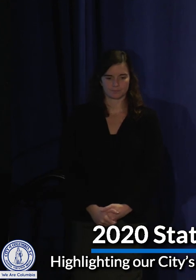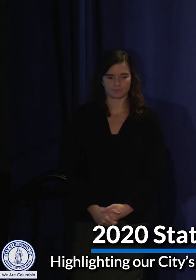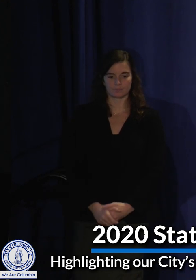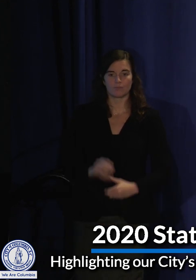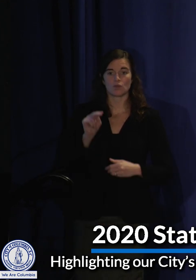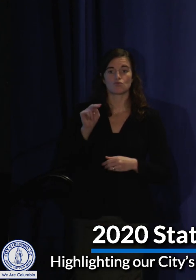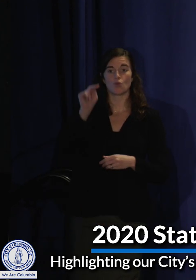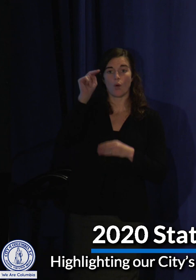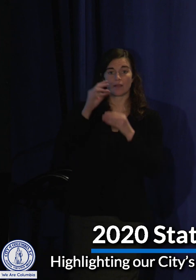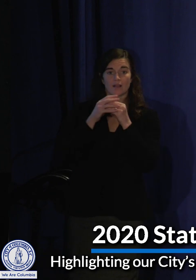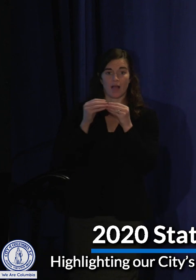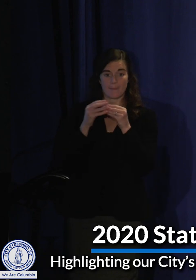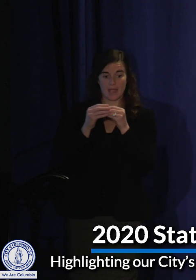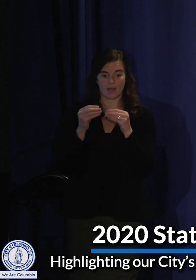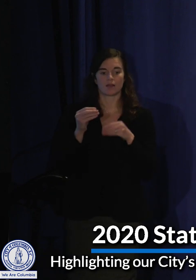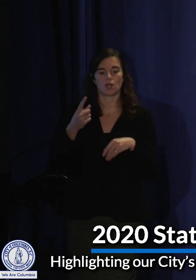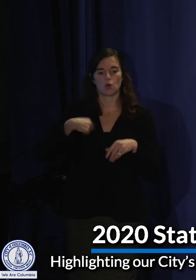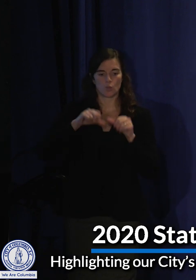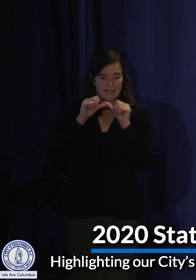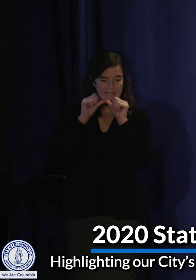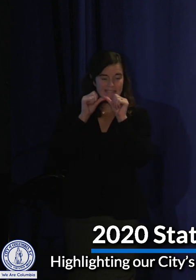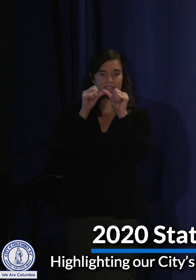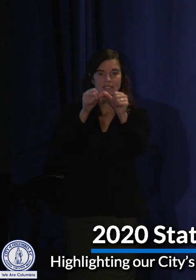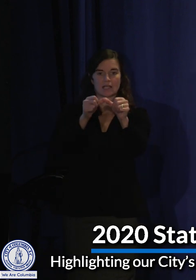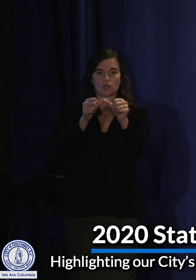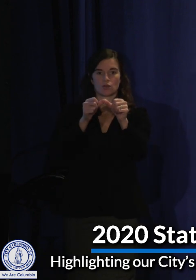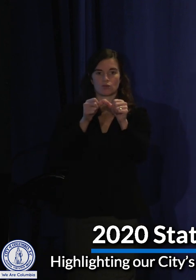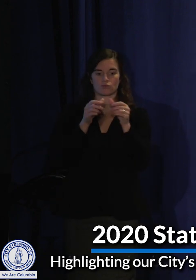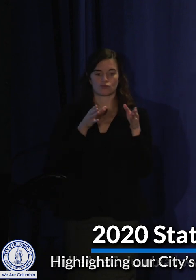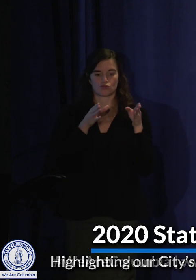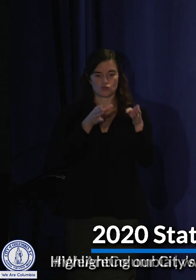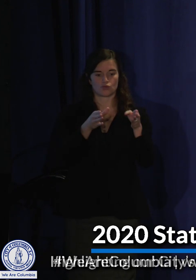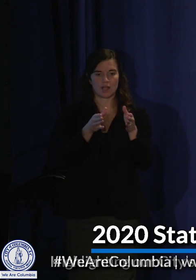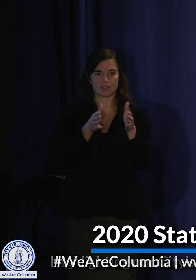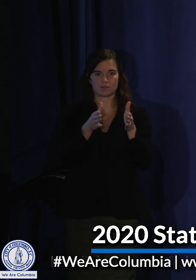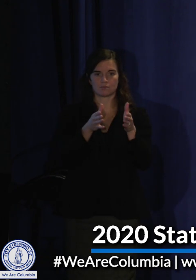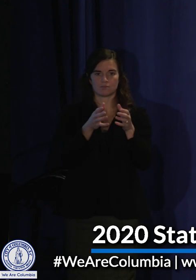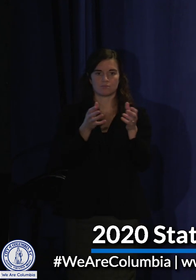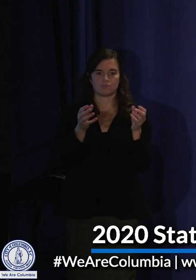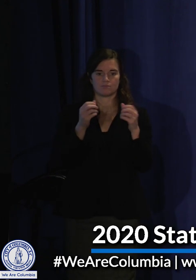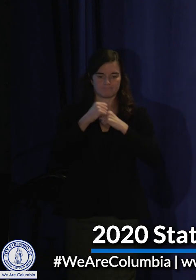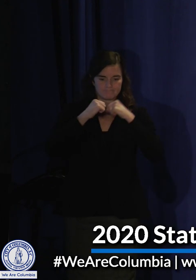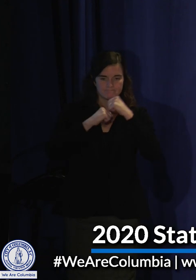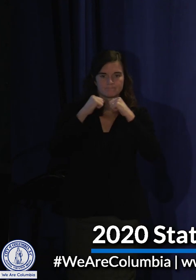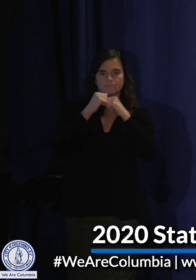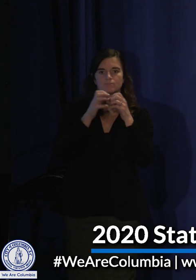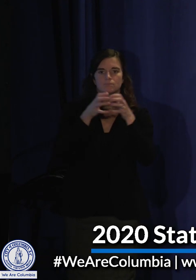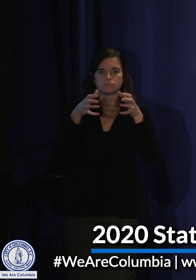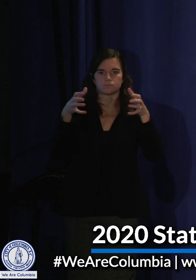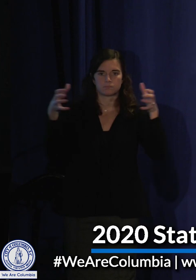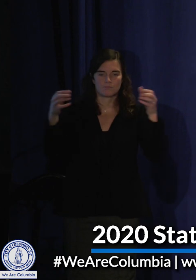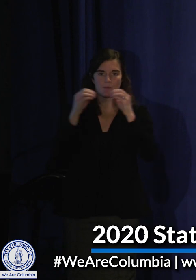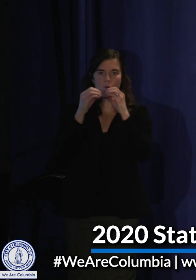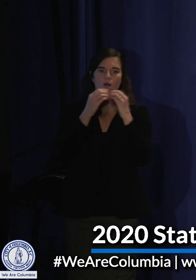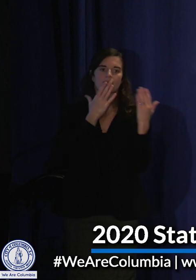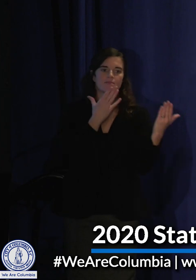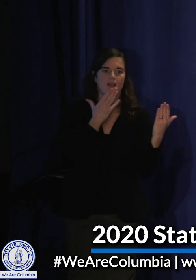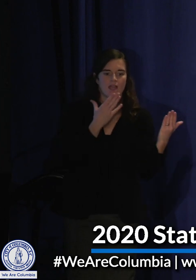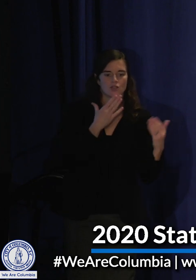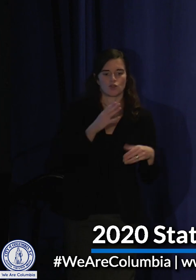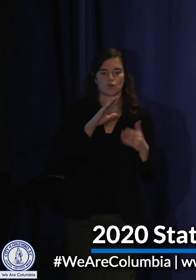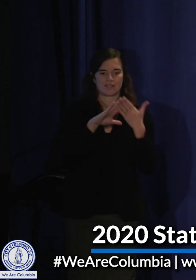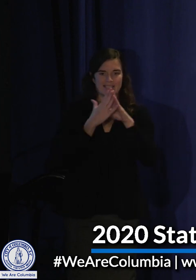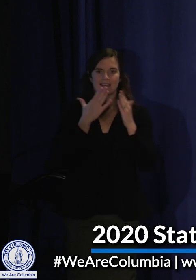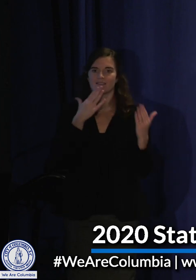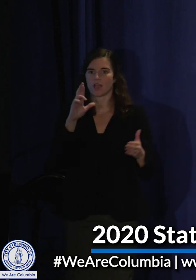In North Columbia, we continue to extend the streetscaping. Thanks to the city, thank you to Richland County, thank you